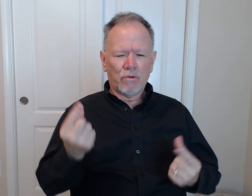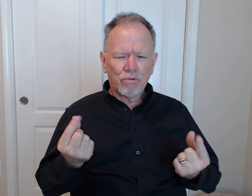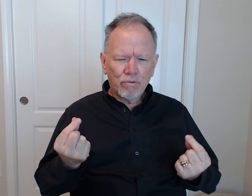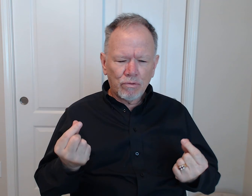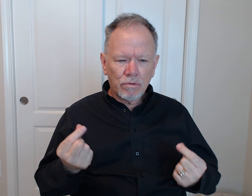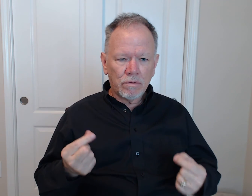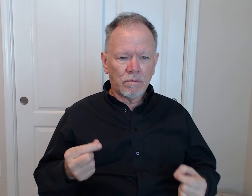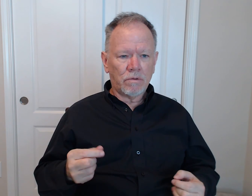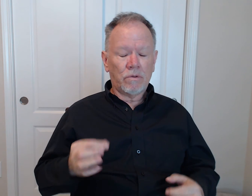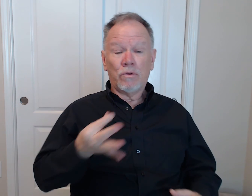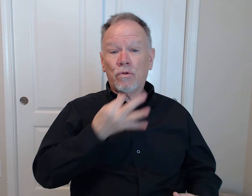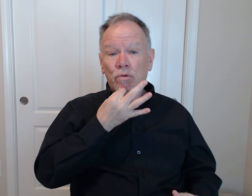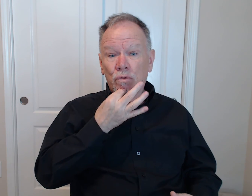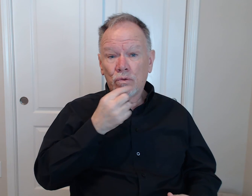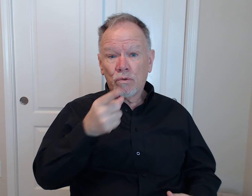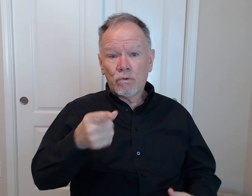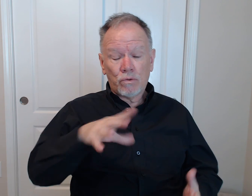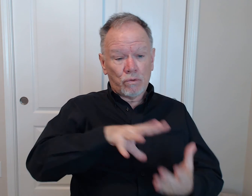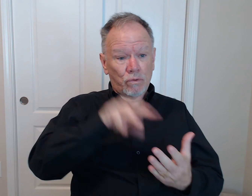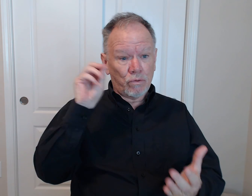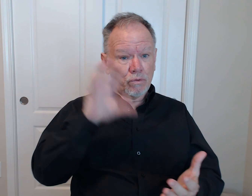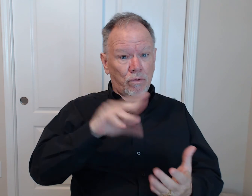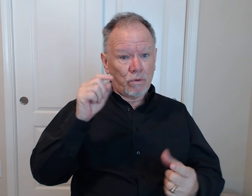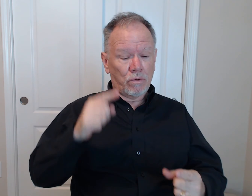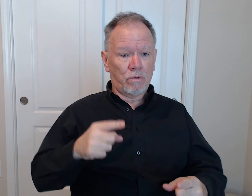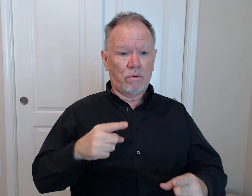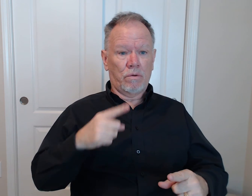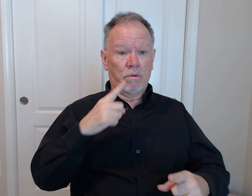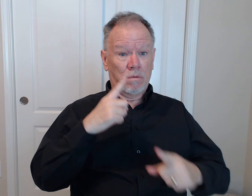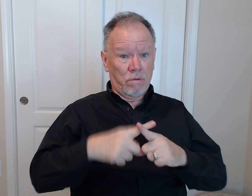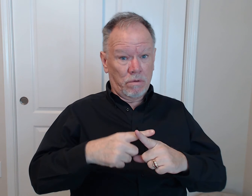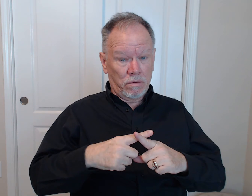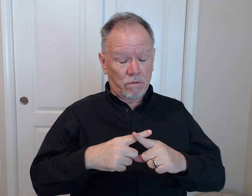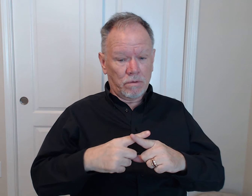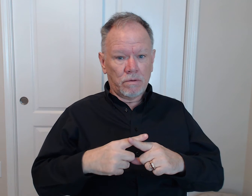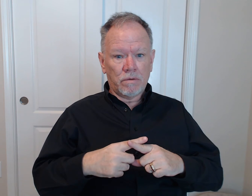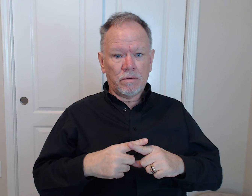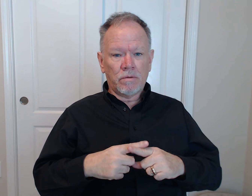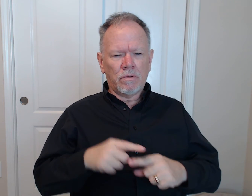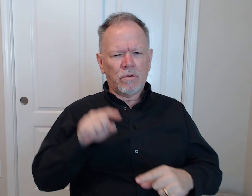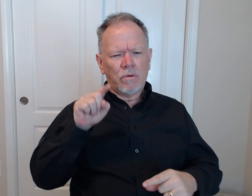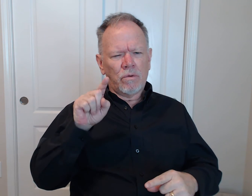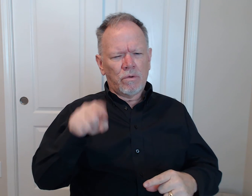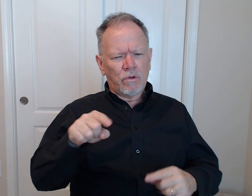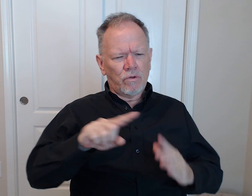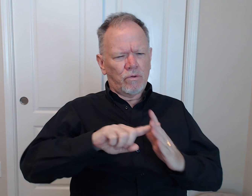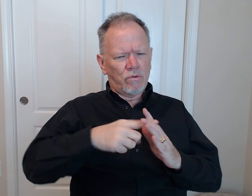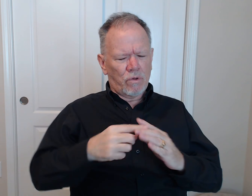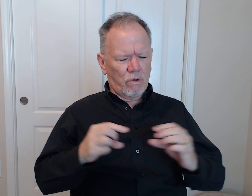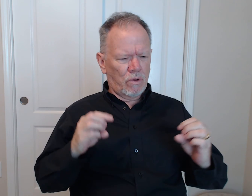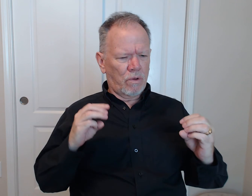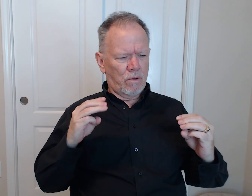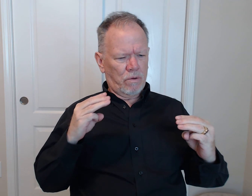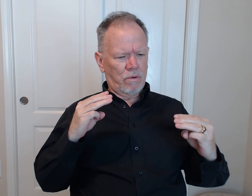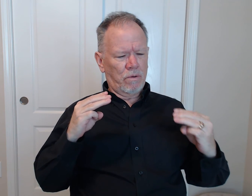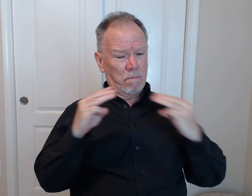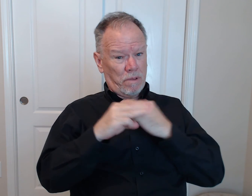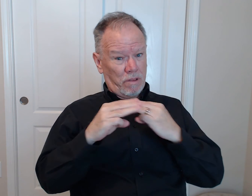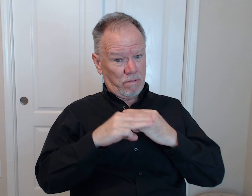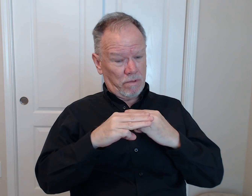a little bit. But these types of problems are, when you're getting started off in mathematics, these kind of require the most practice, and to some degree you have to